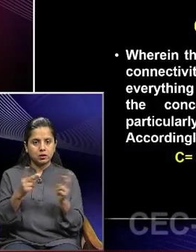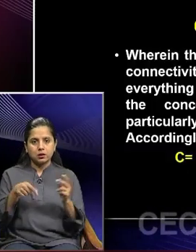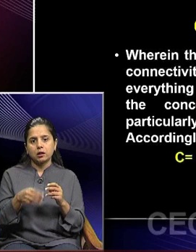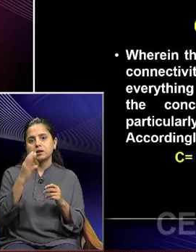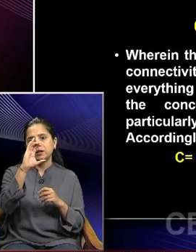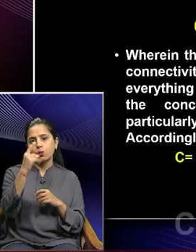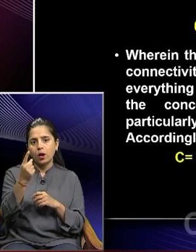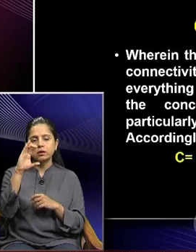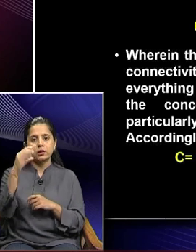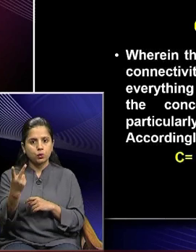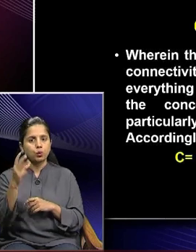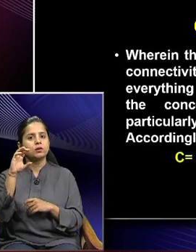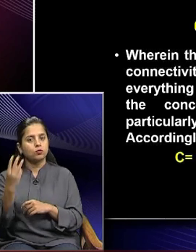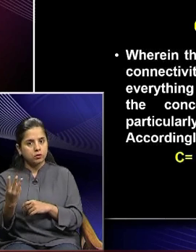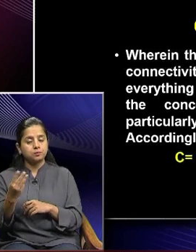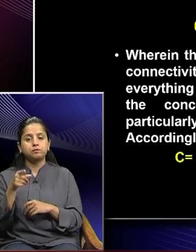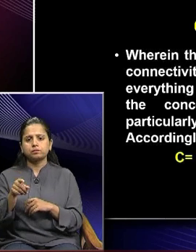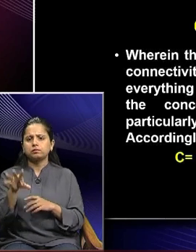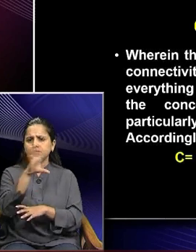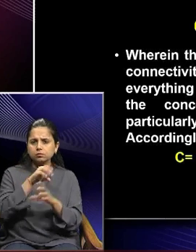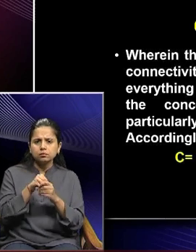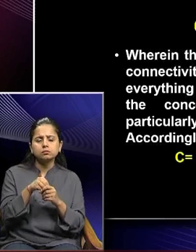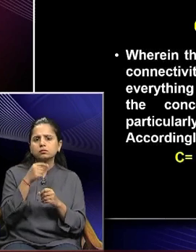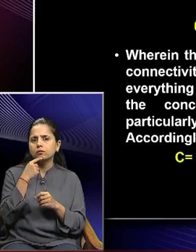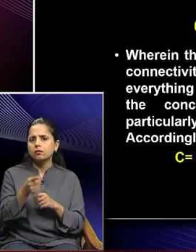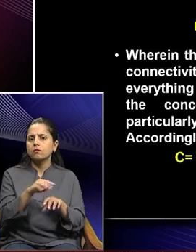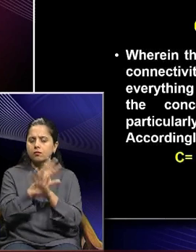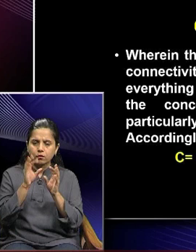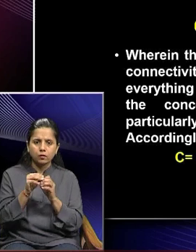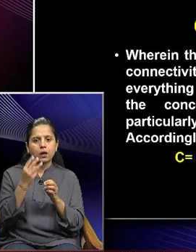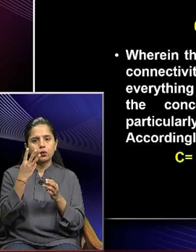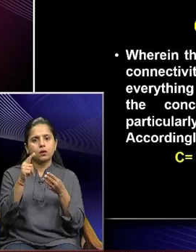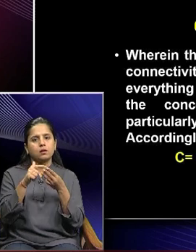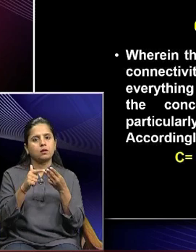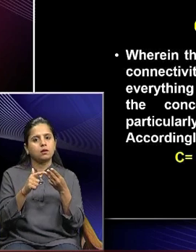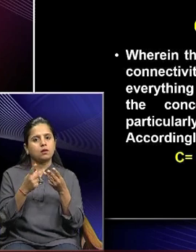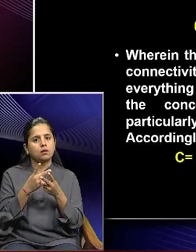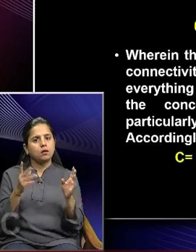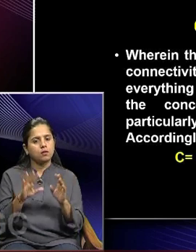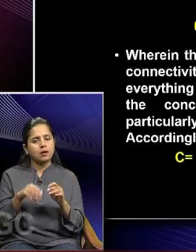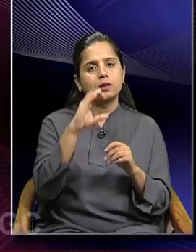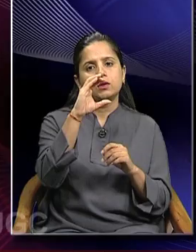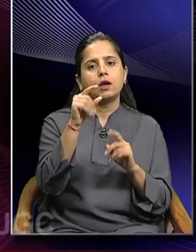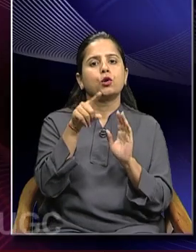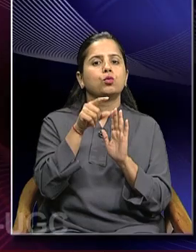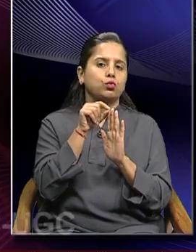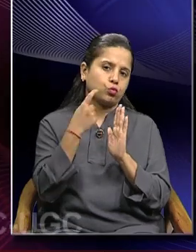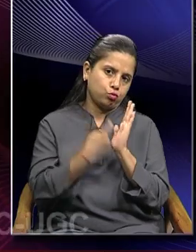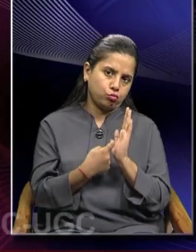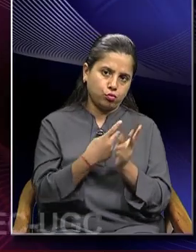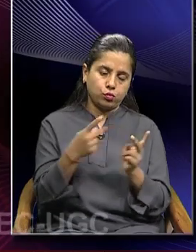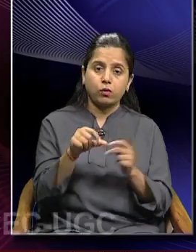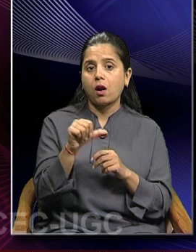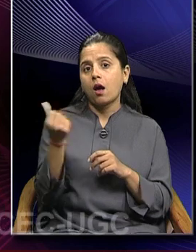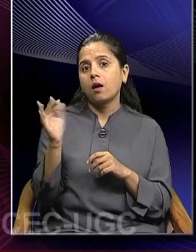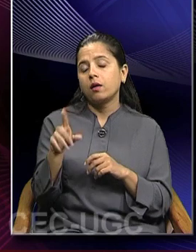and C3. So it is a combination of all three components of the C principle, and there is another